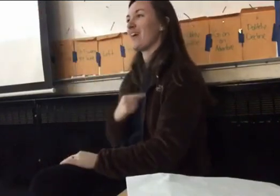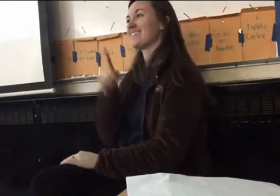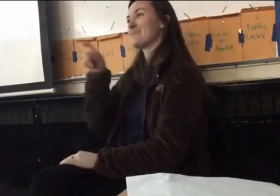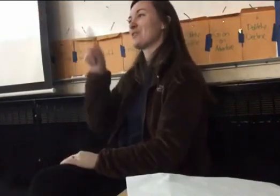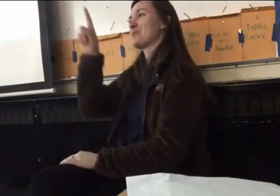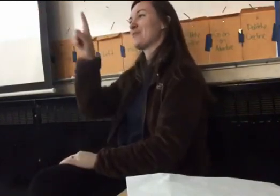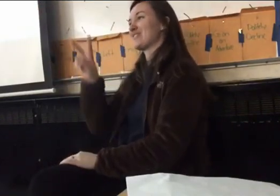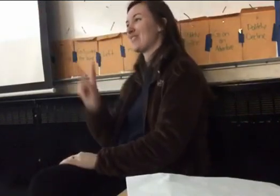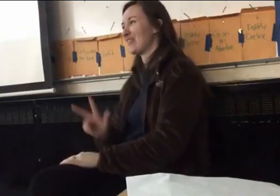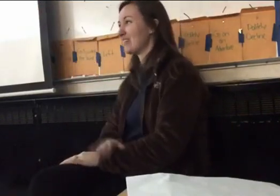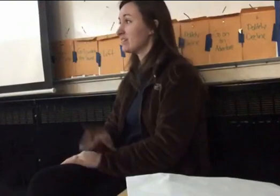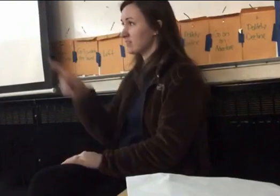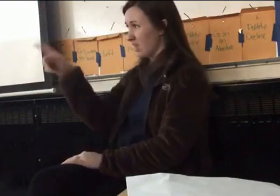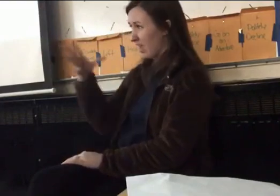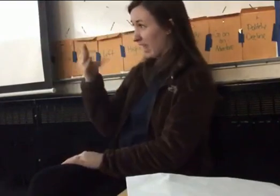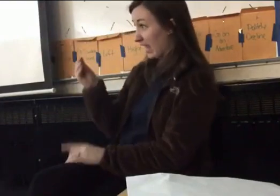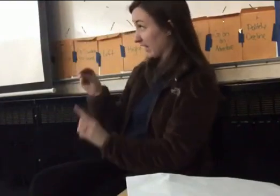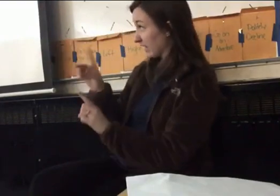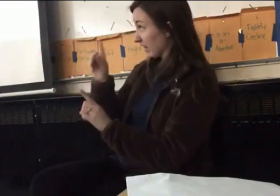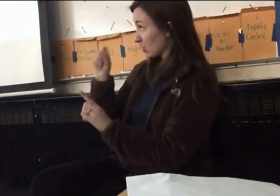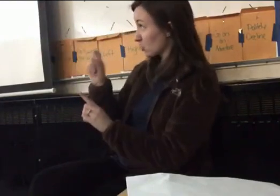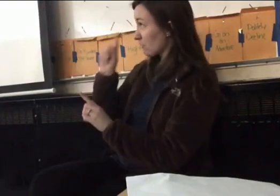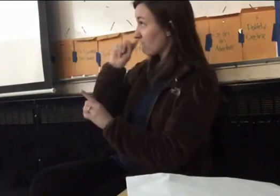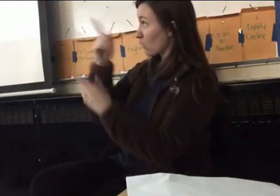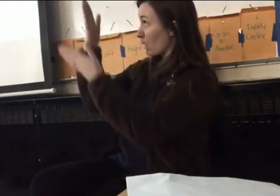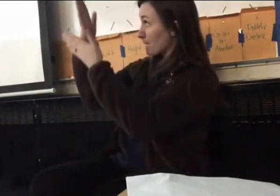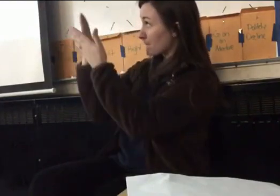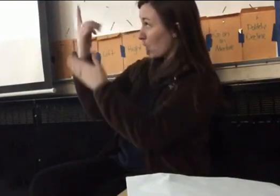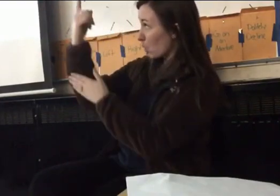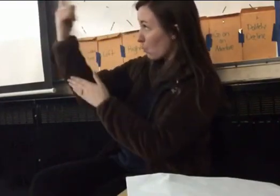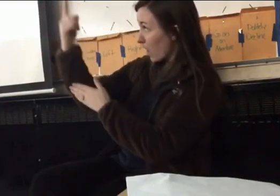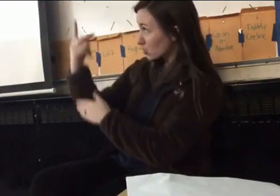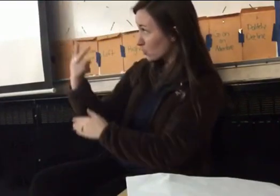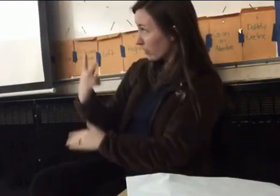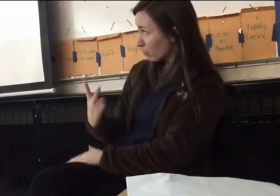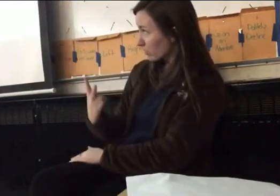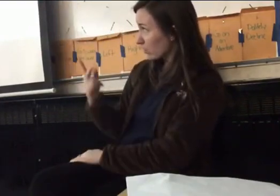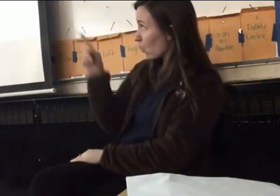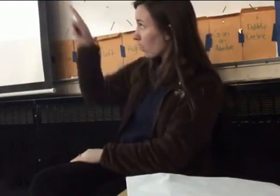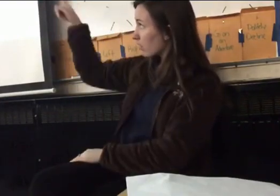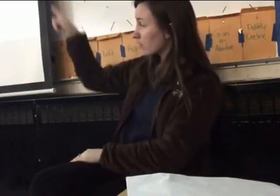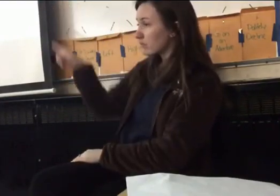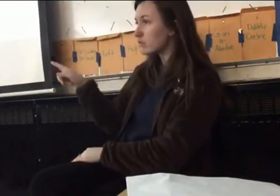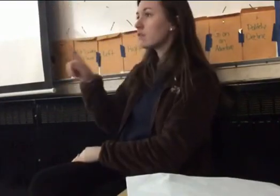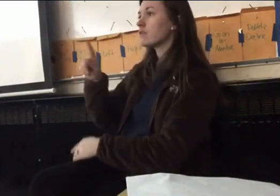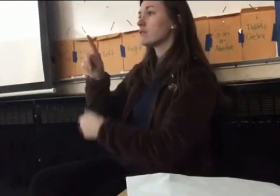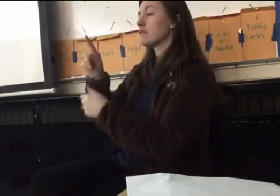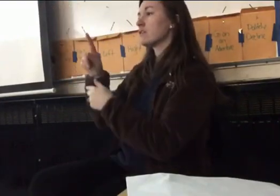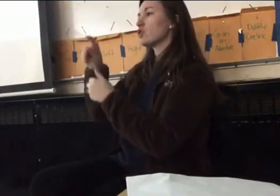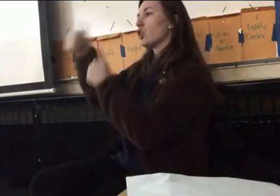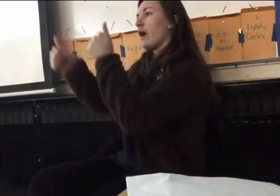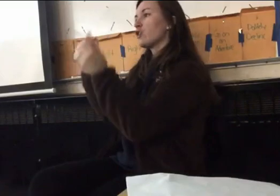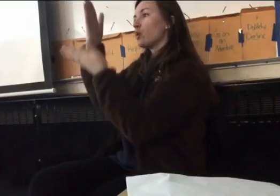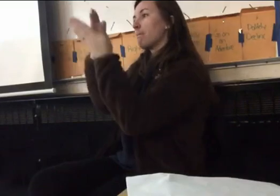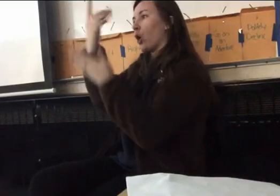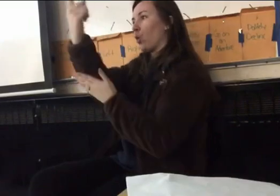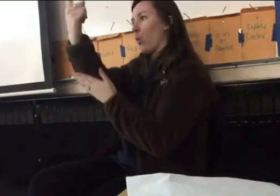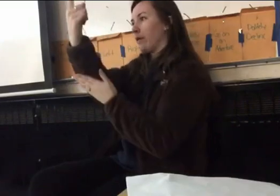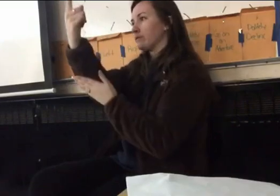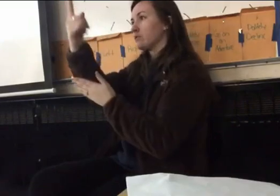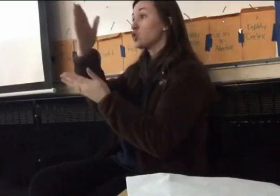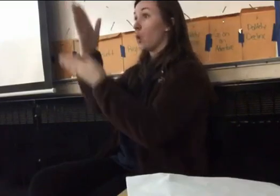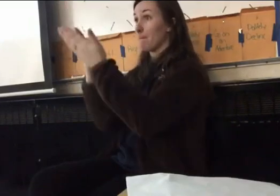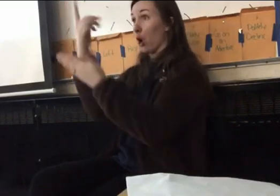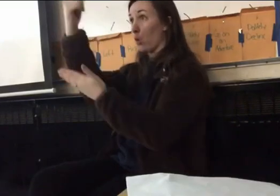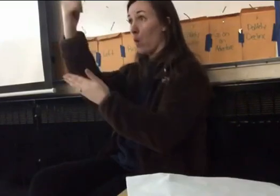Yeah. And that should be for part 1, part 2, and part 3, or is this all? It's all part 1. Okay. This is all part 1 because this is